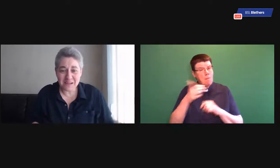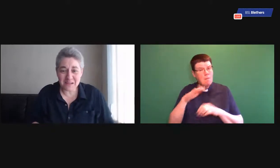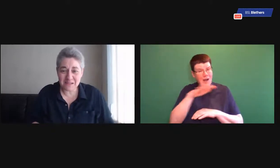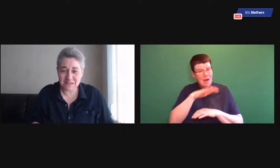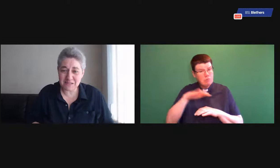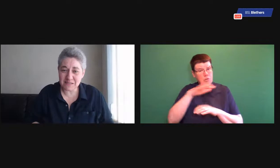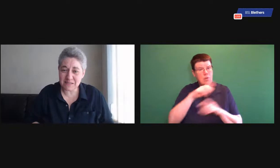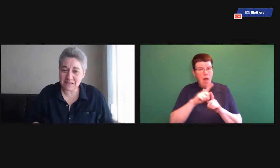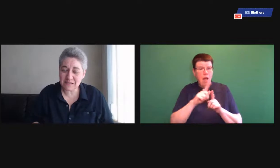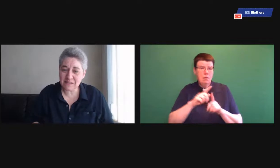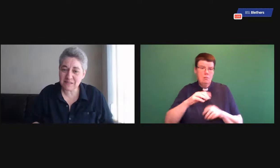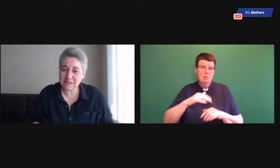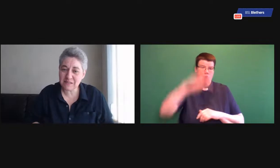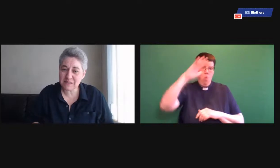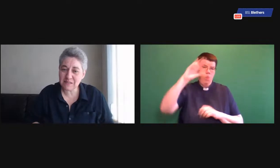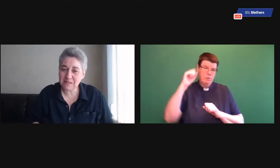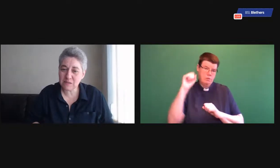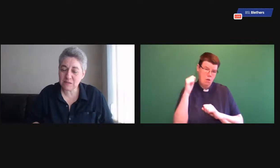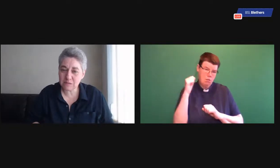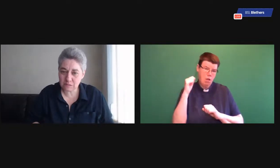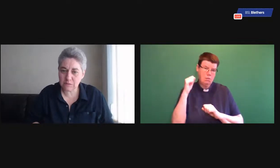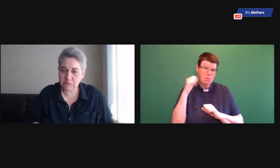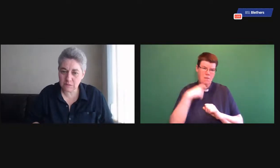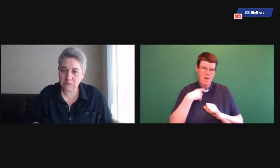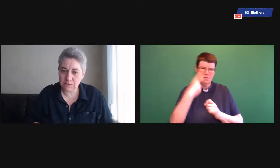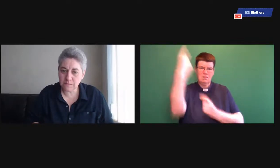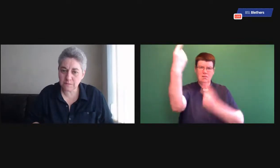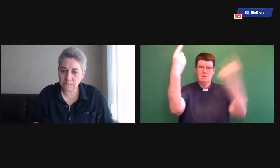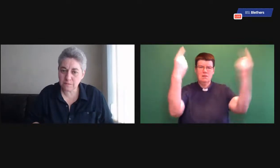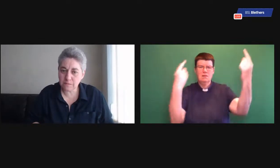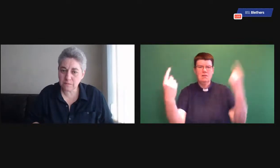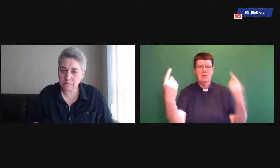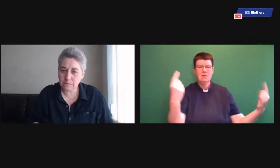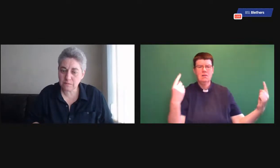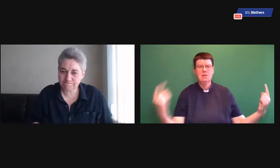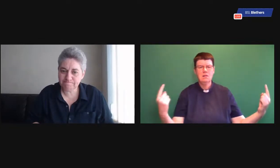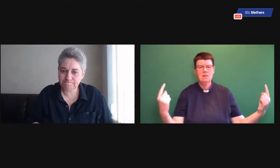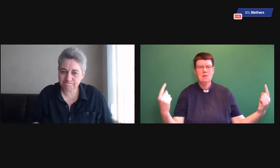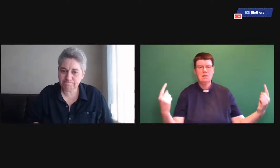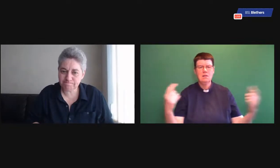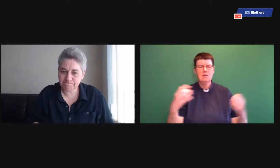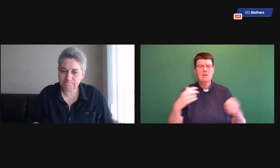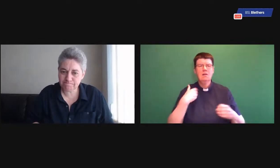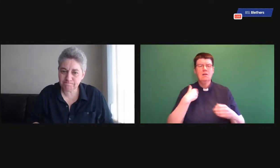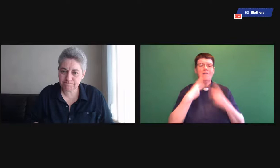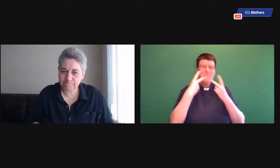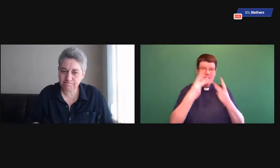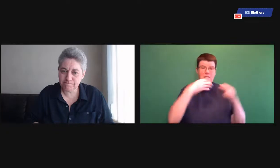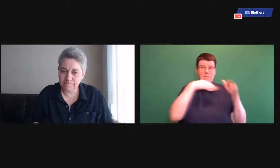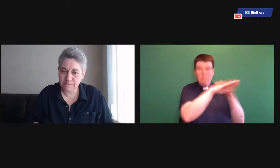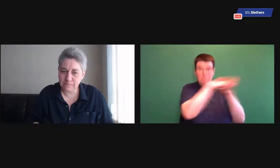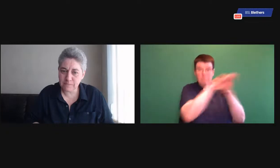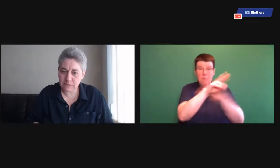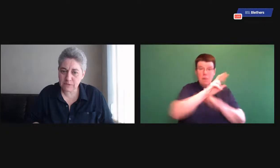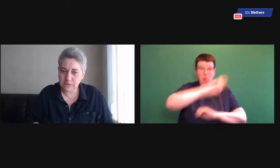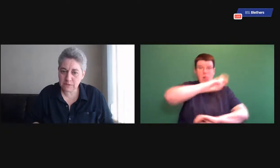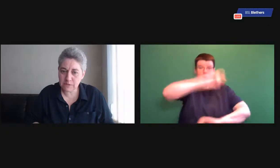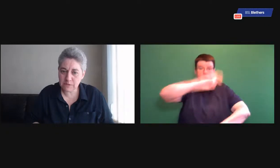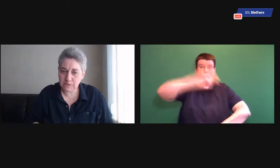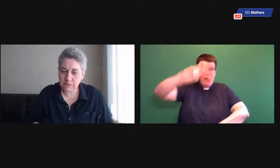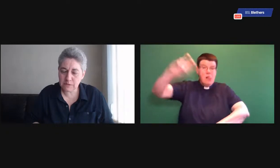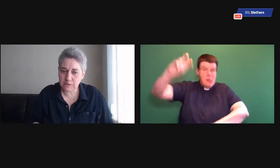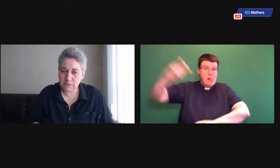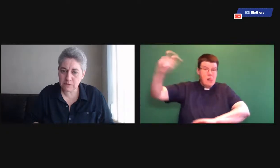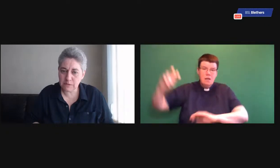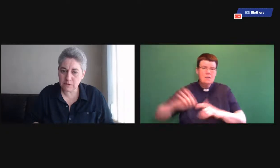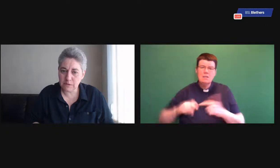that's all you got. But yeah, absolutely though, Avril, there's some areas in the up in the northeast that when I go